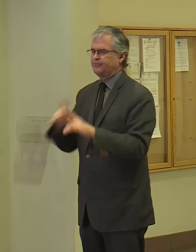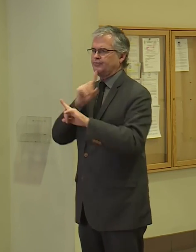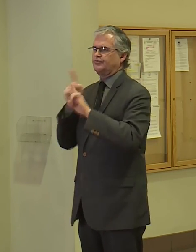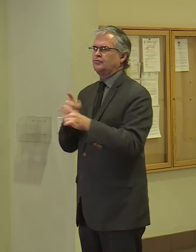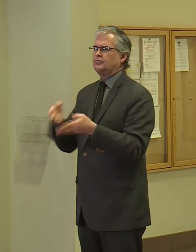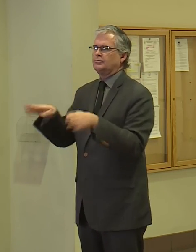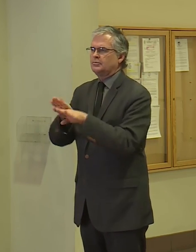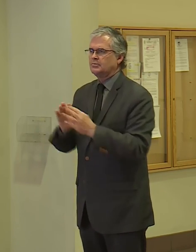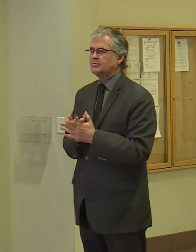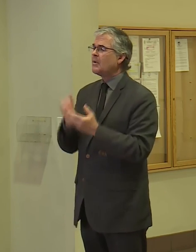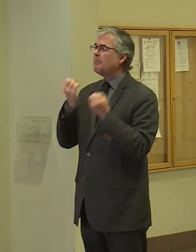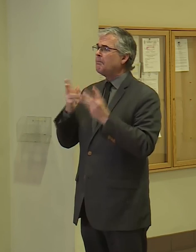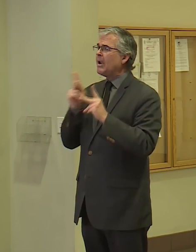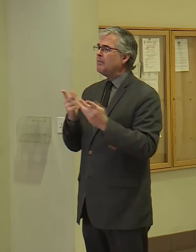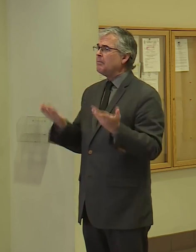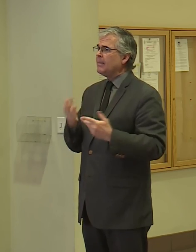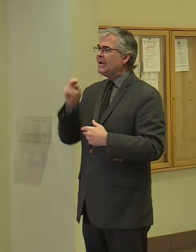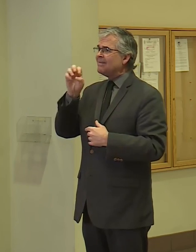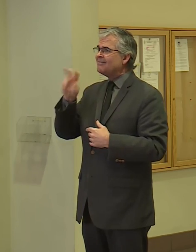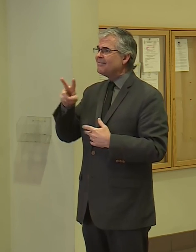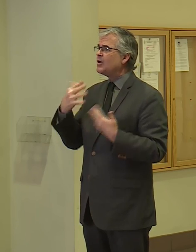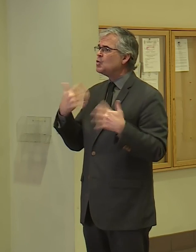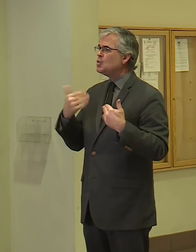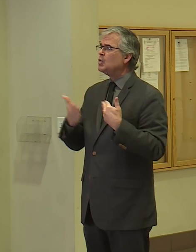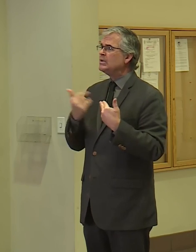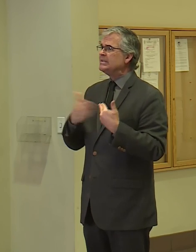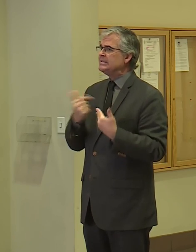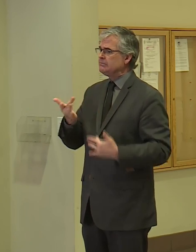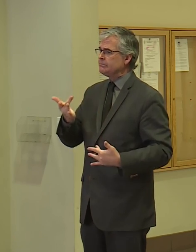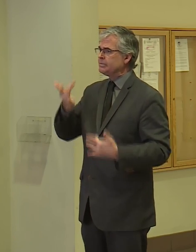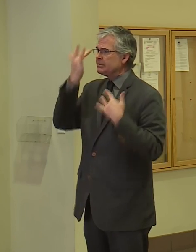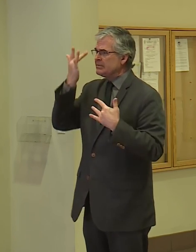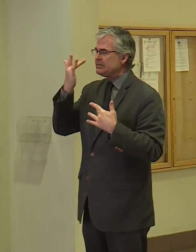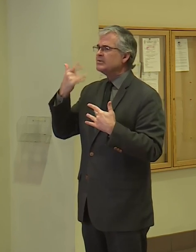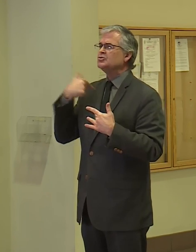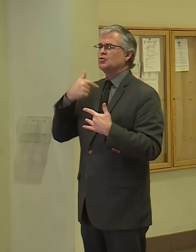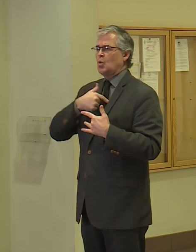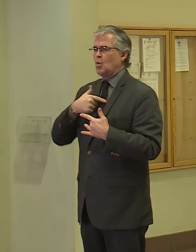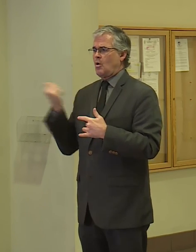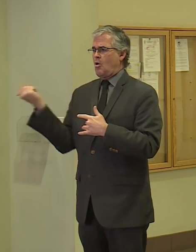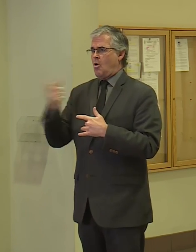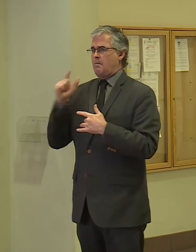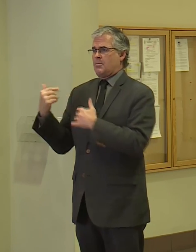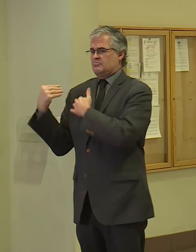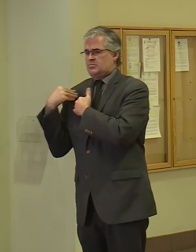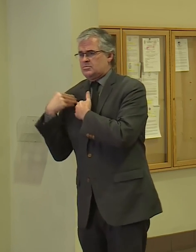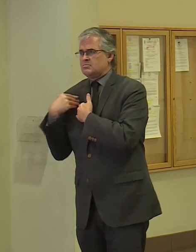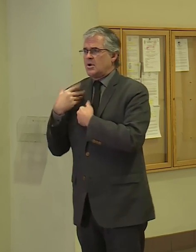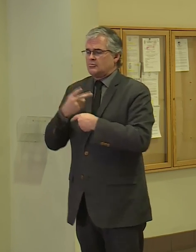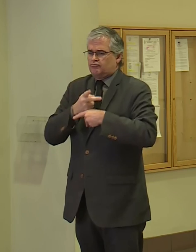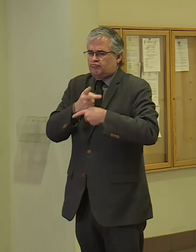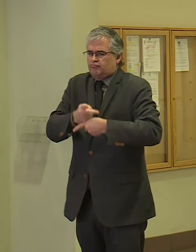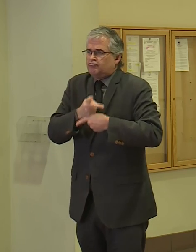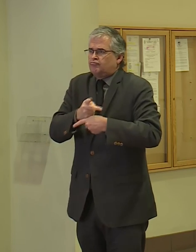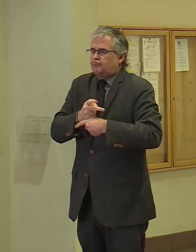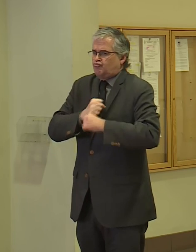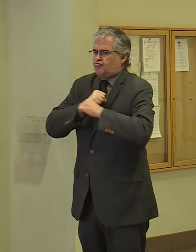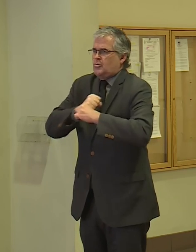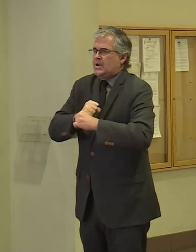in the state of Nevada we have a shared responsibility to protect the elderly the health care workers and all of our first responders